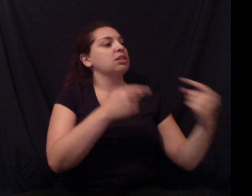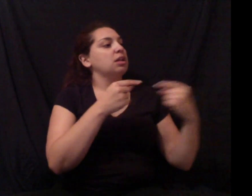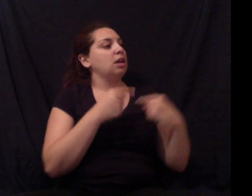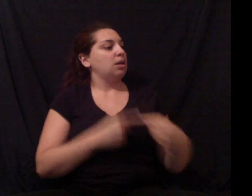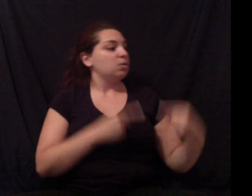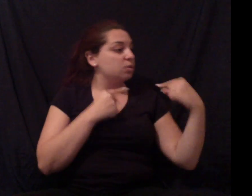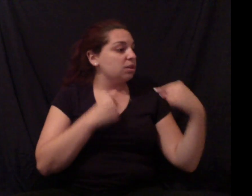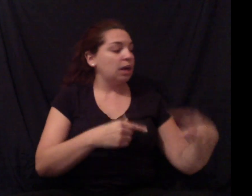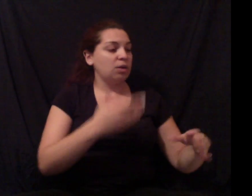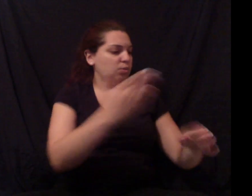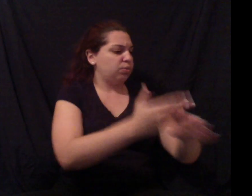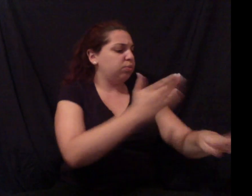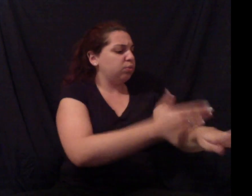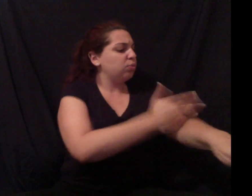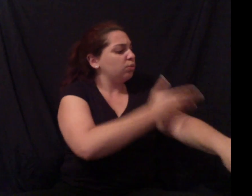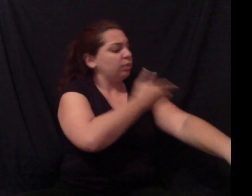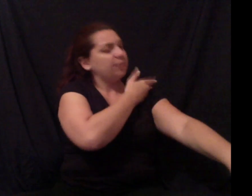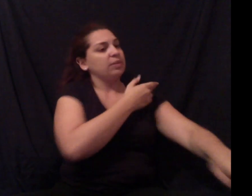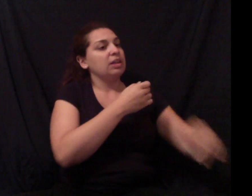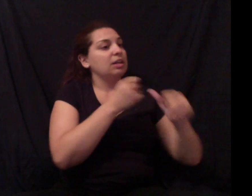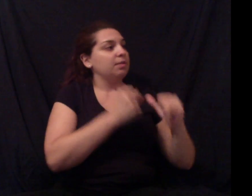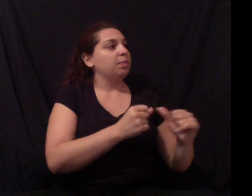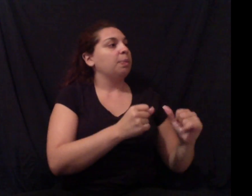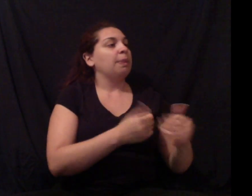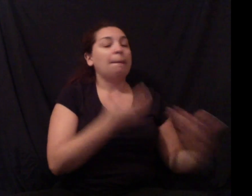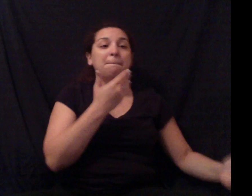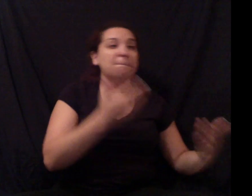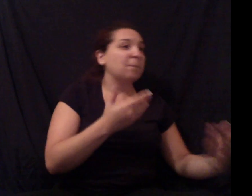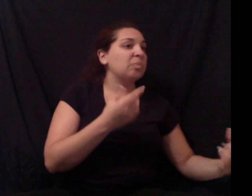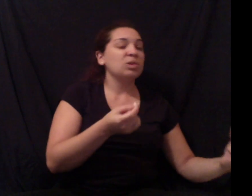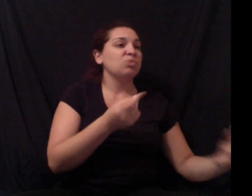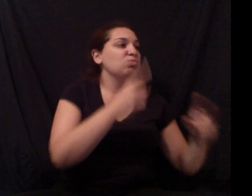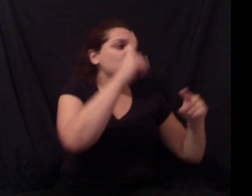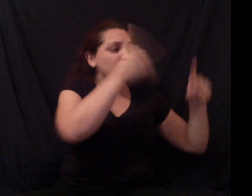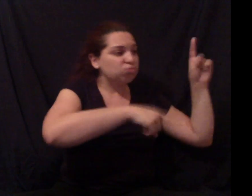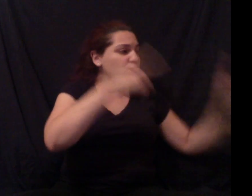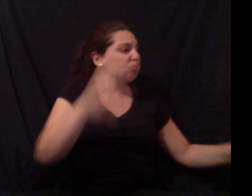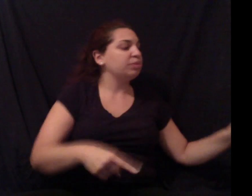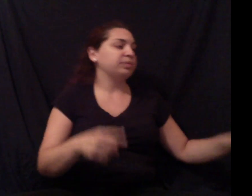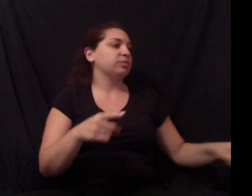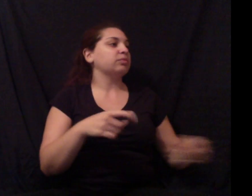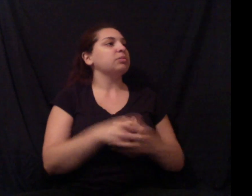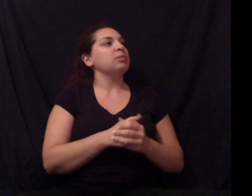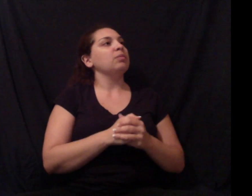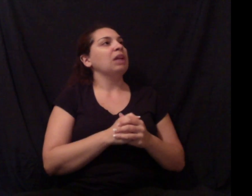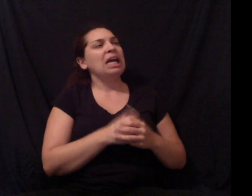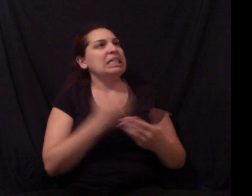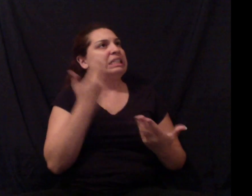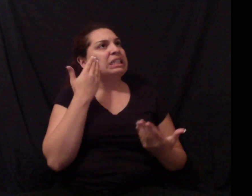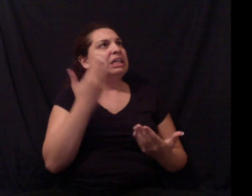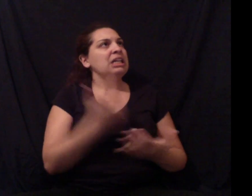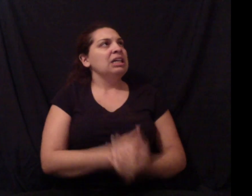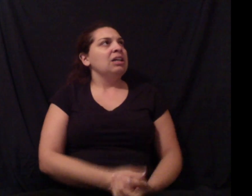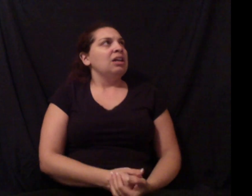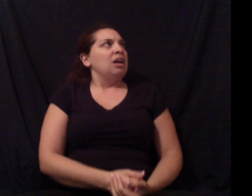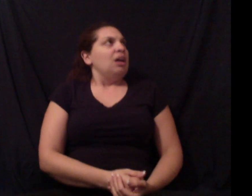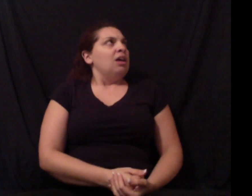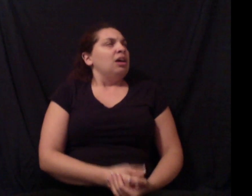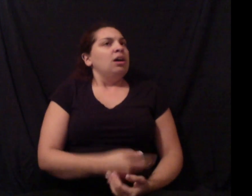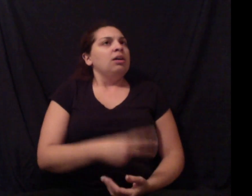could stay, I could even get better at it as I go, maybe even do some different stuff. And, because I was looking